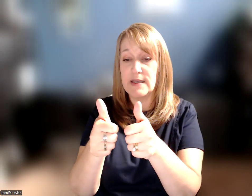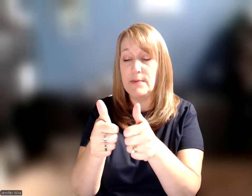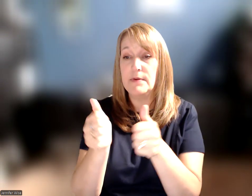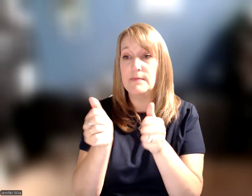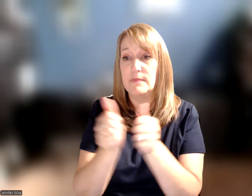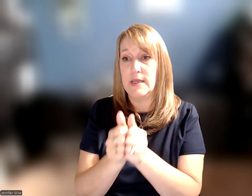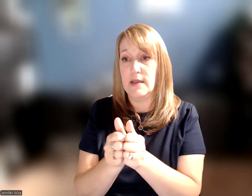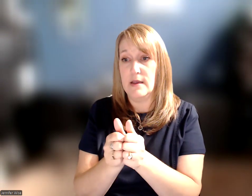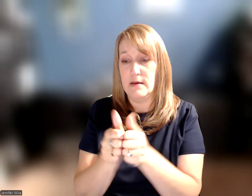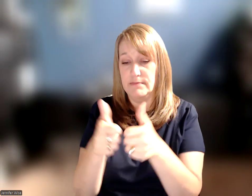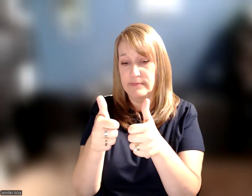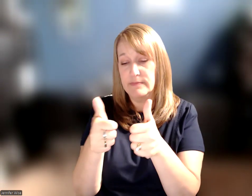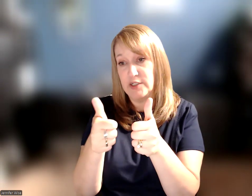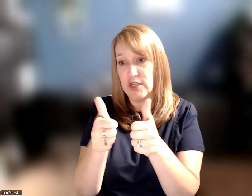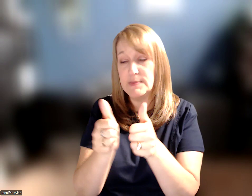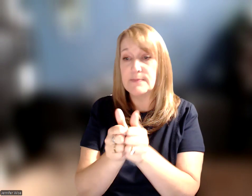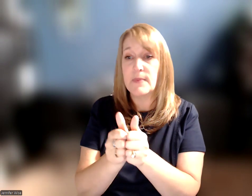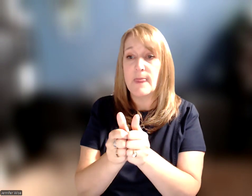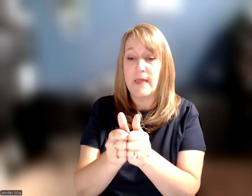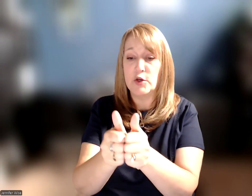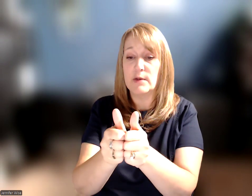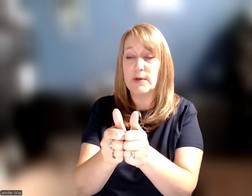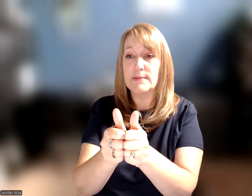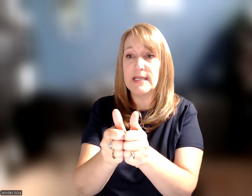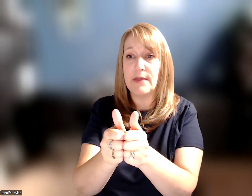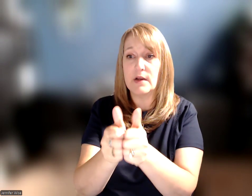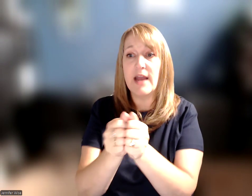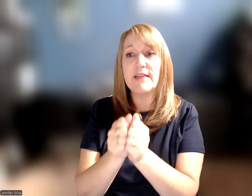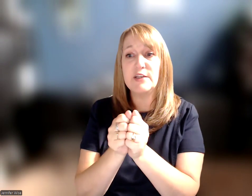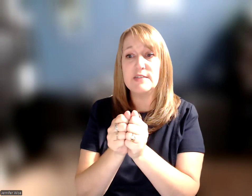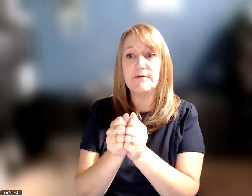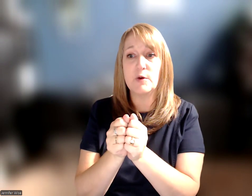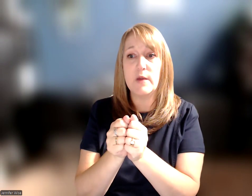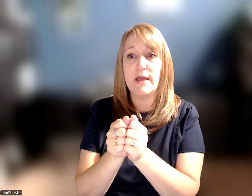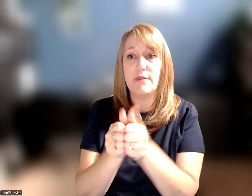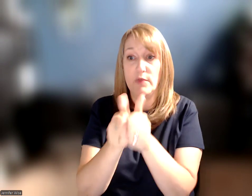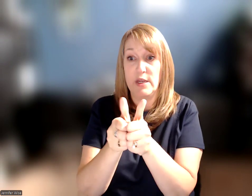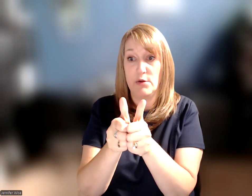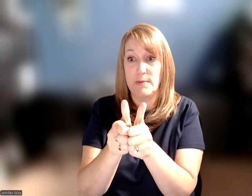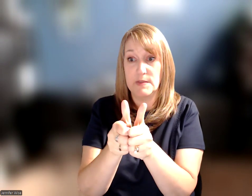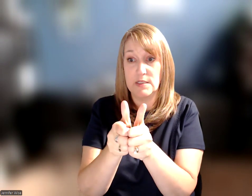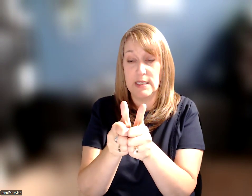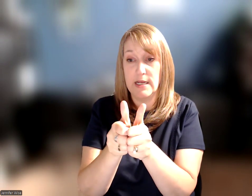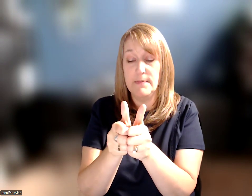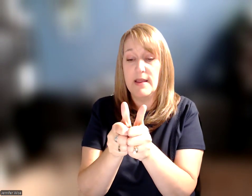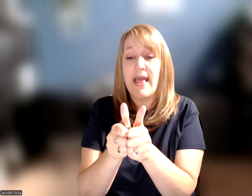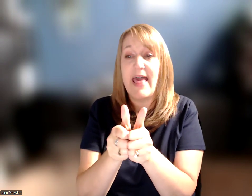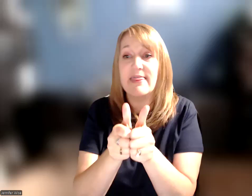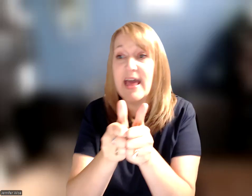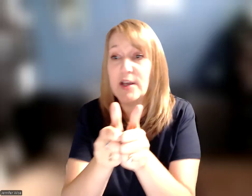up hand shapes. And then you're going to bring them together, kind of like you did for with, only your thumbs are sticking up. And then you're